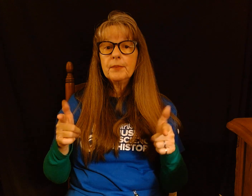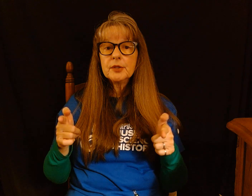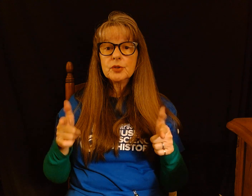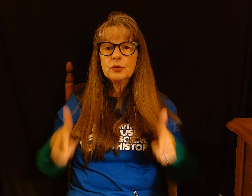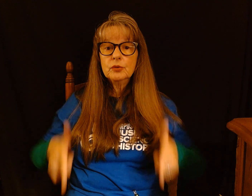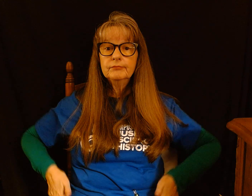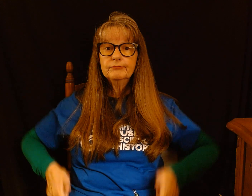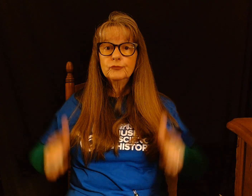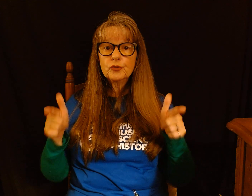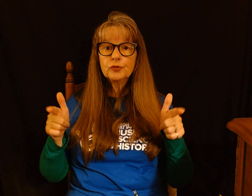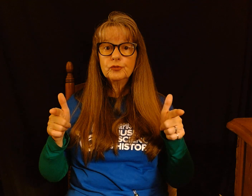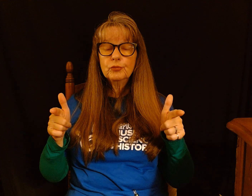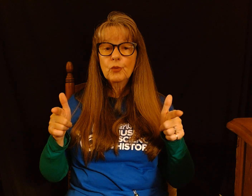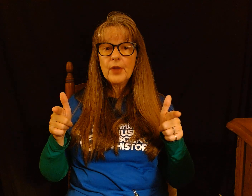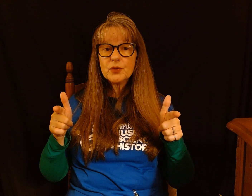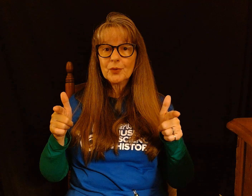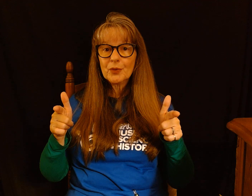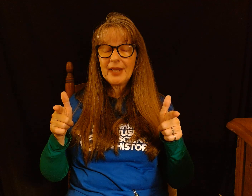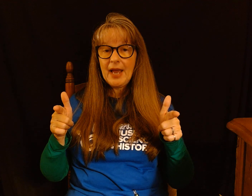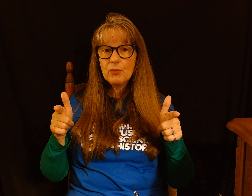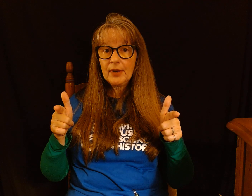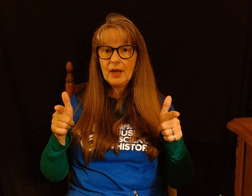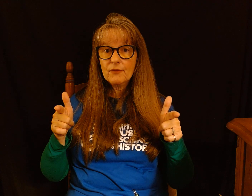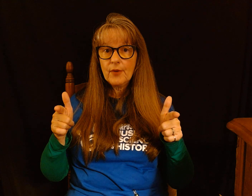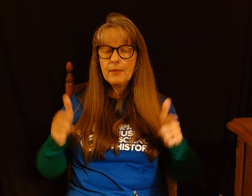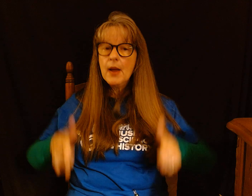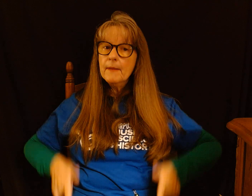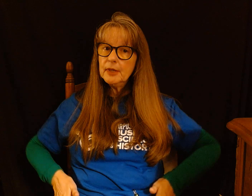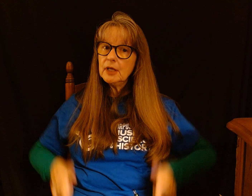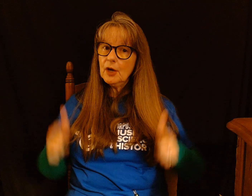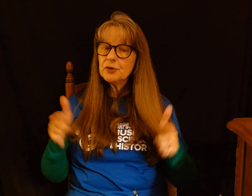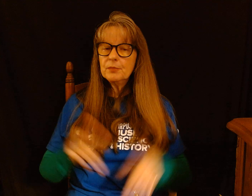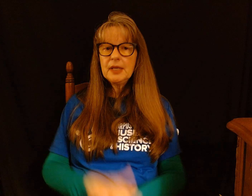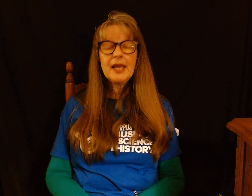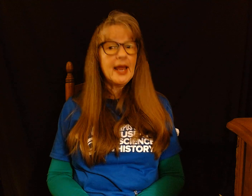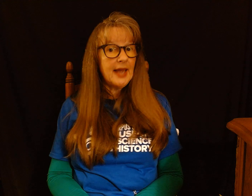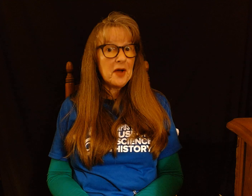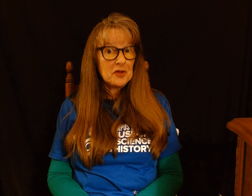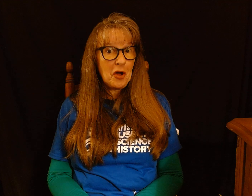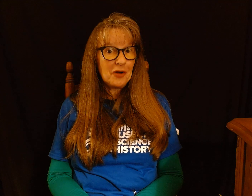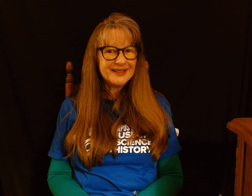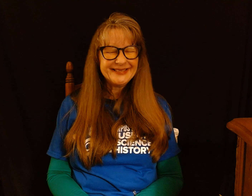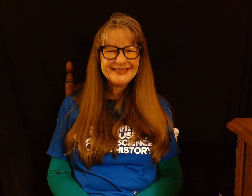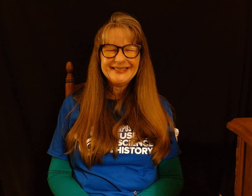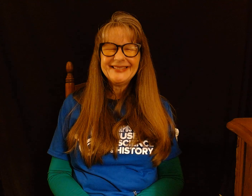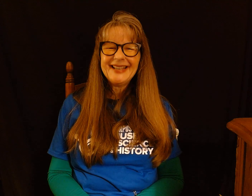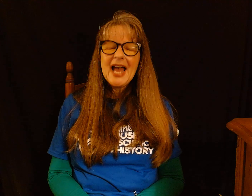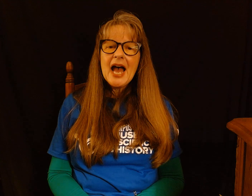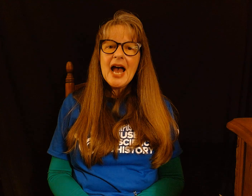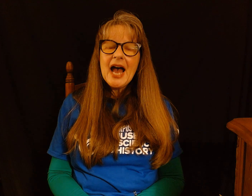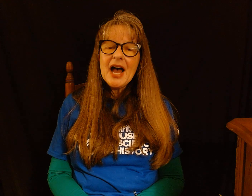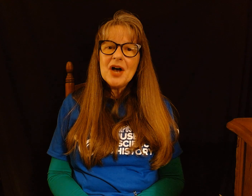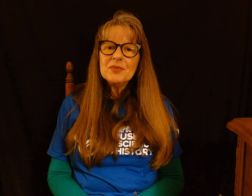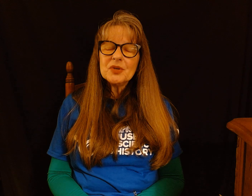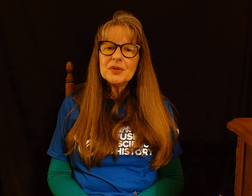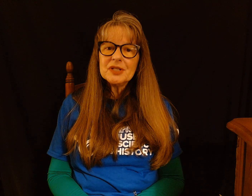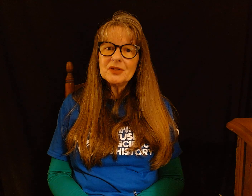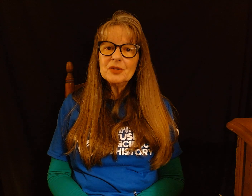pistol. Well, that's where the cowboy came from. It could also be an outlaw. So it could be